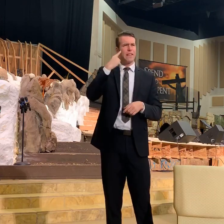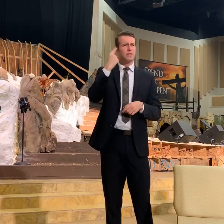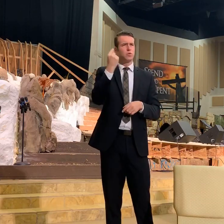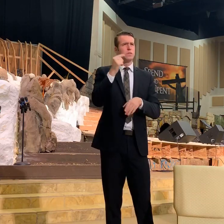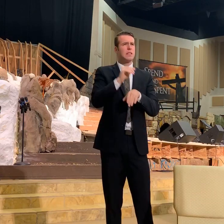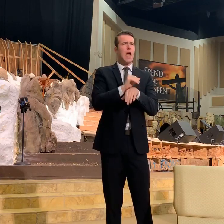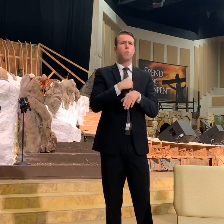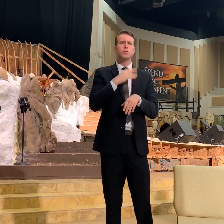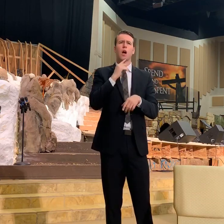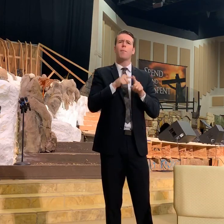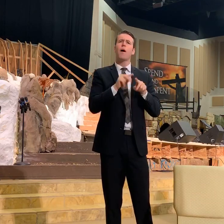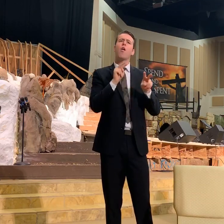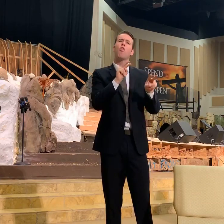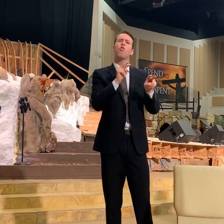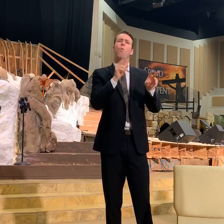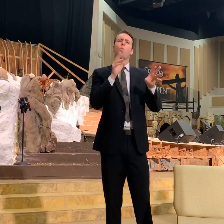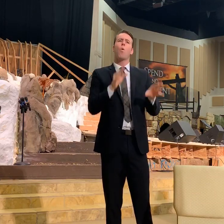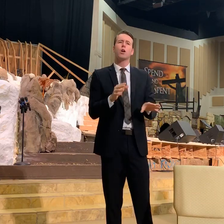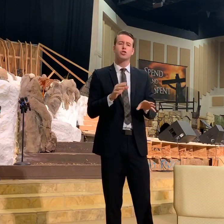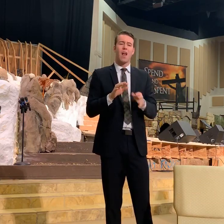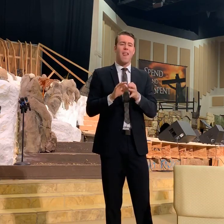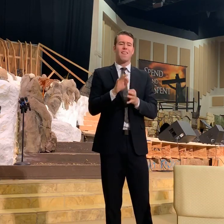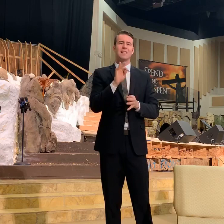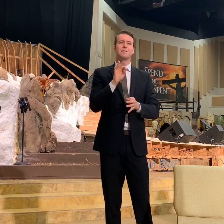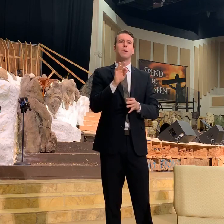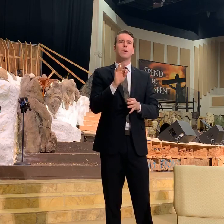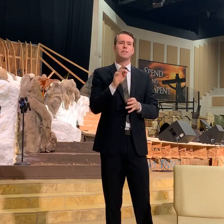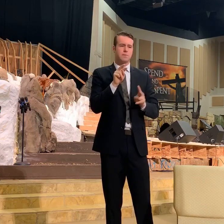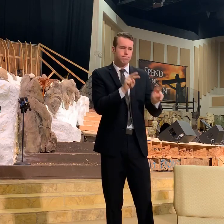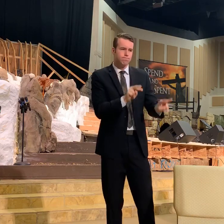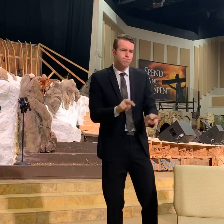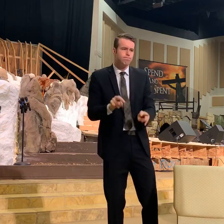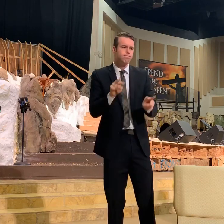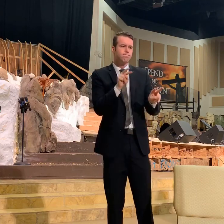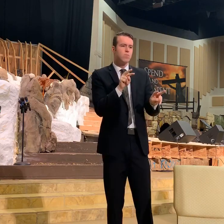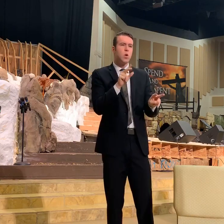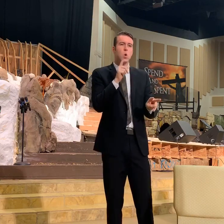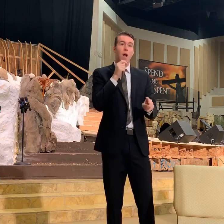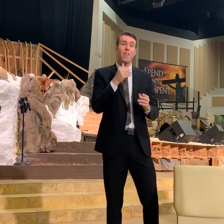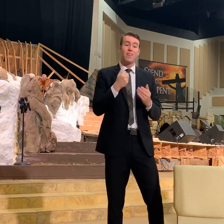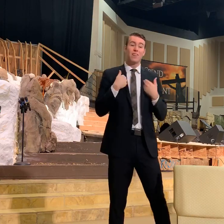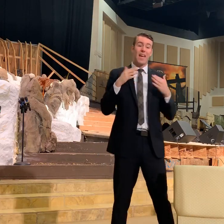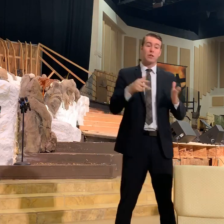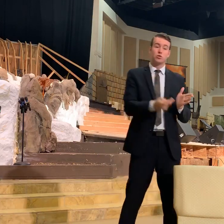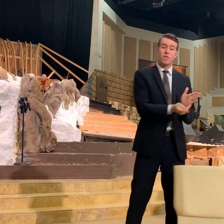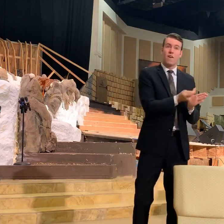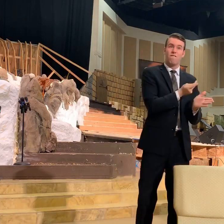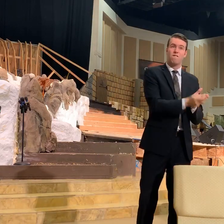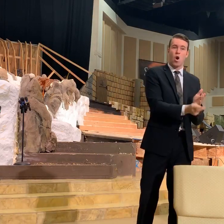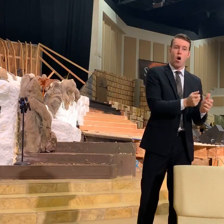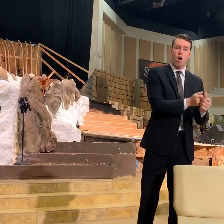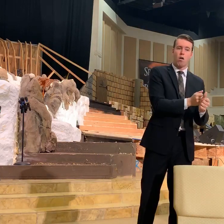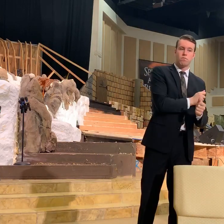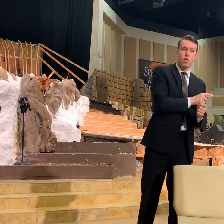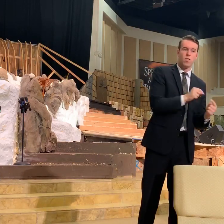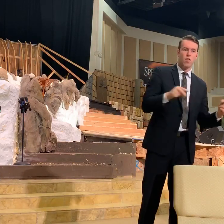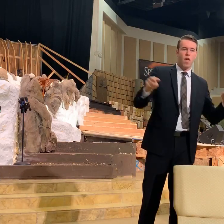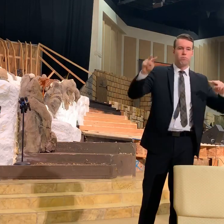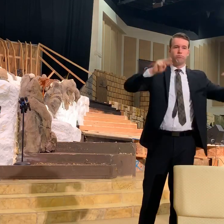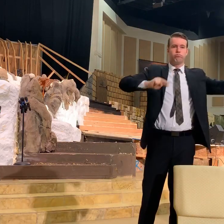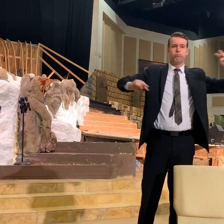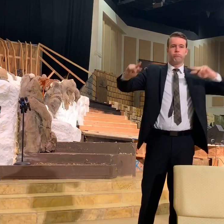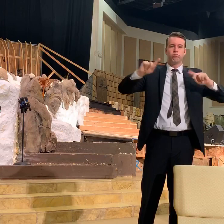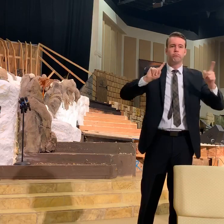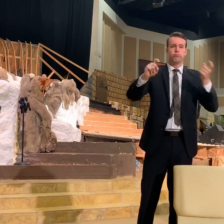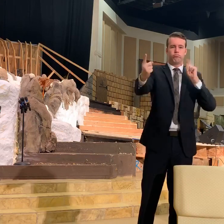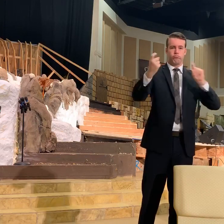about the watchers, the ministering spirits, and those fallen angels that roam to and fro in the